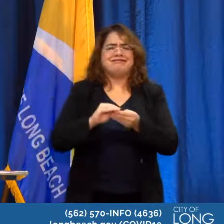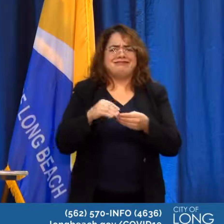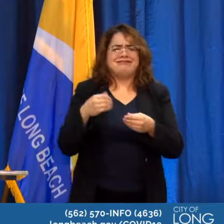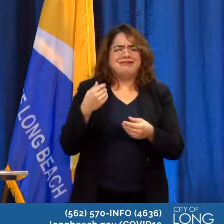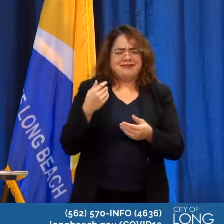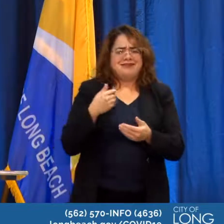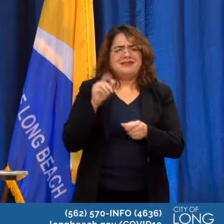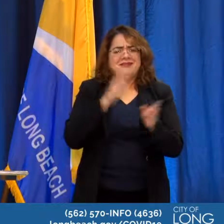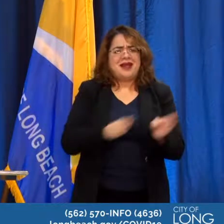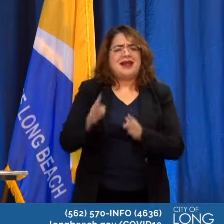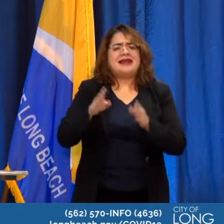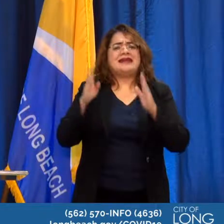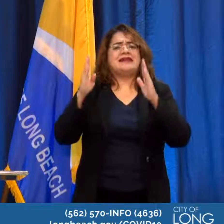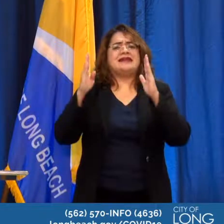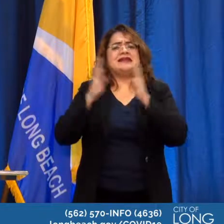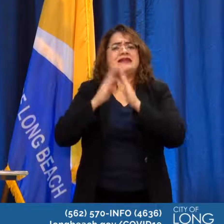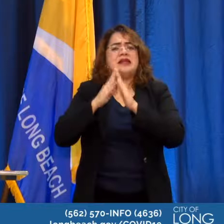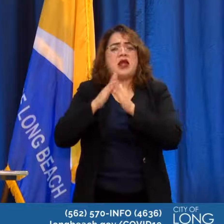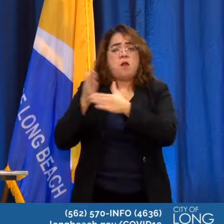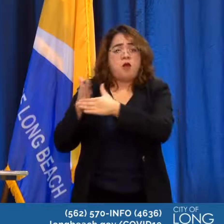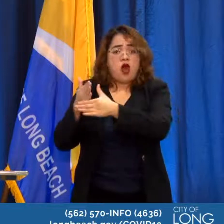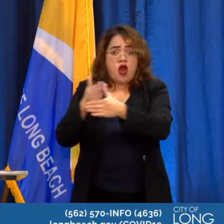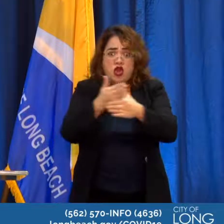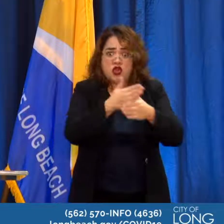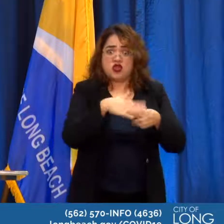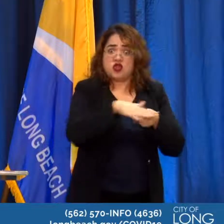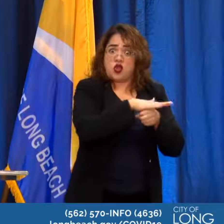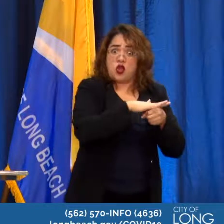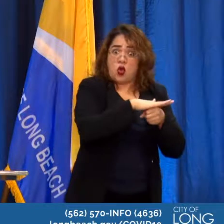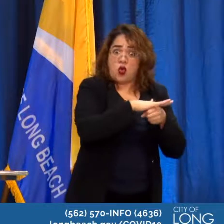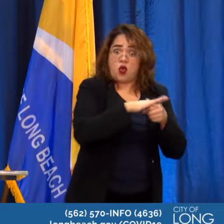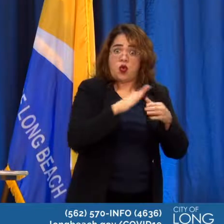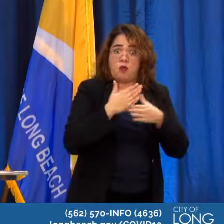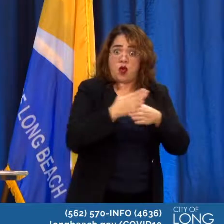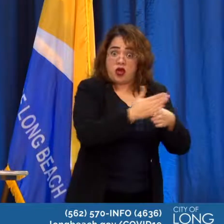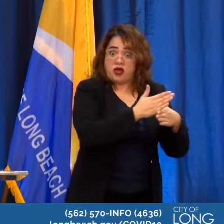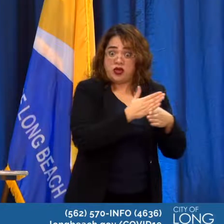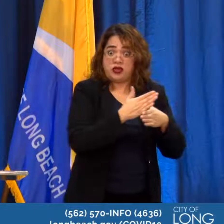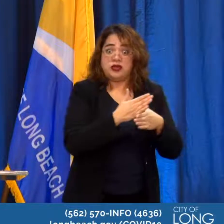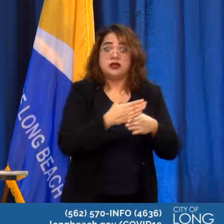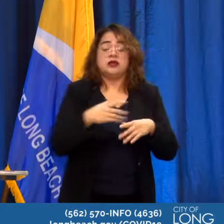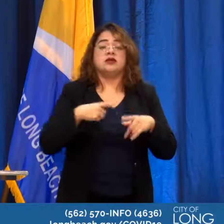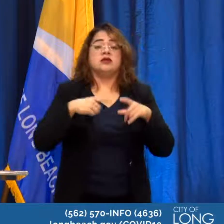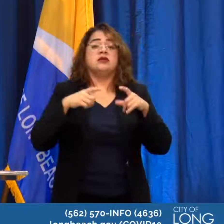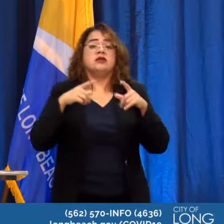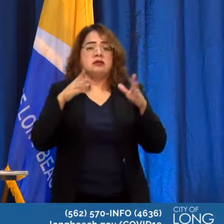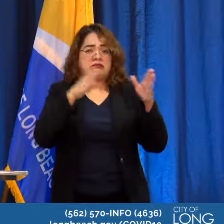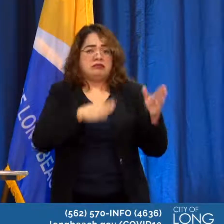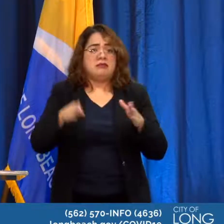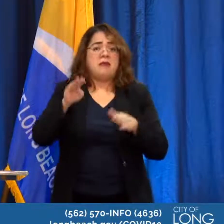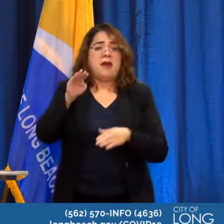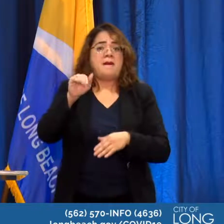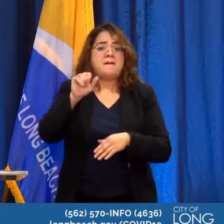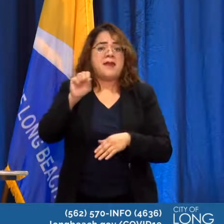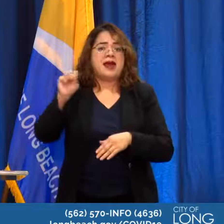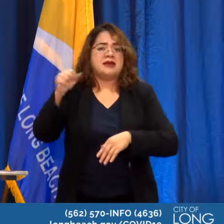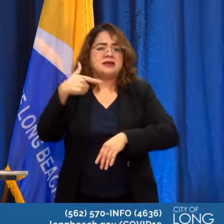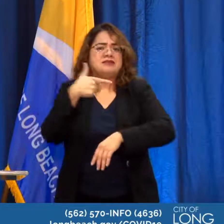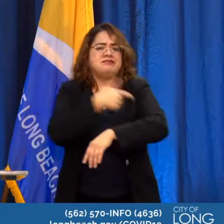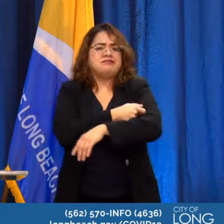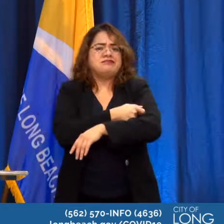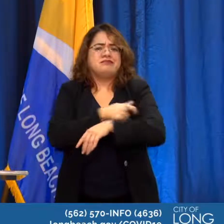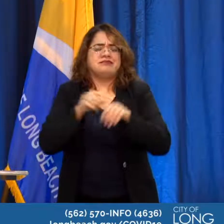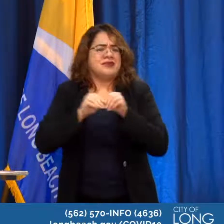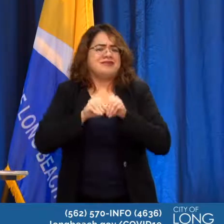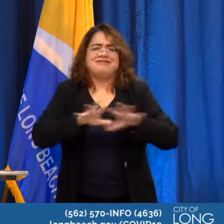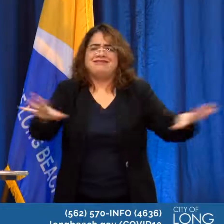other city departments and local partners. We've trained and exercised for mass vaccination for years, including the vaccination of thousands of